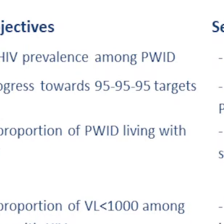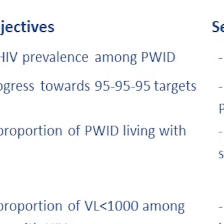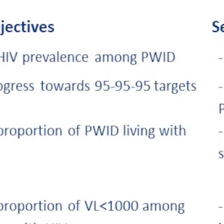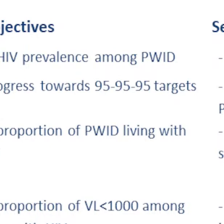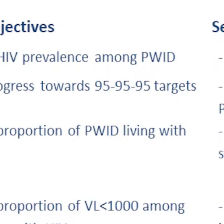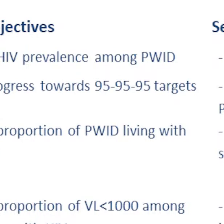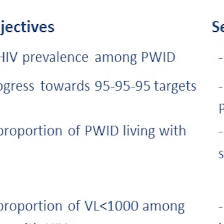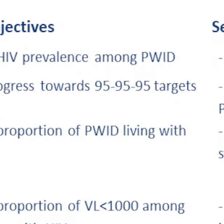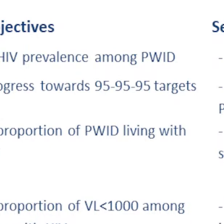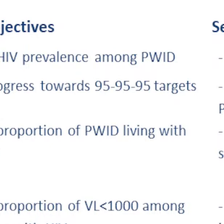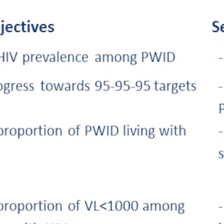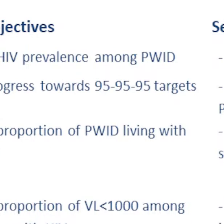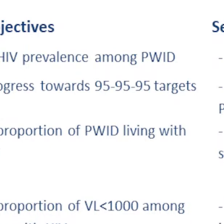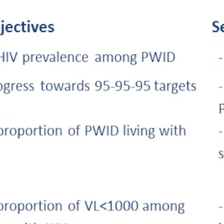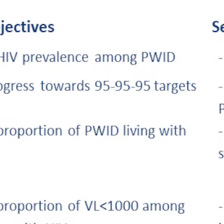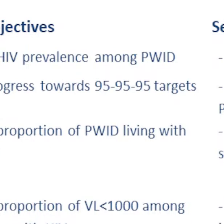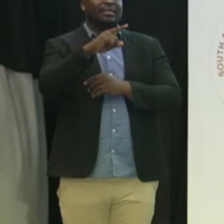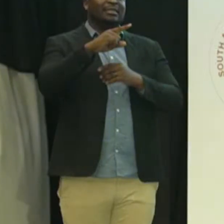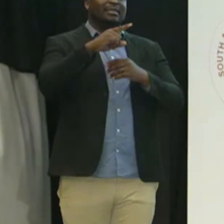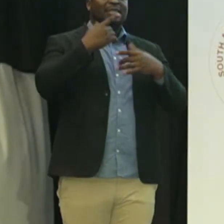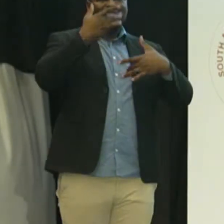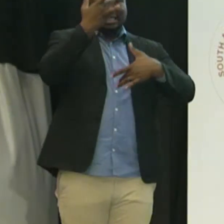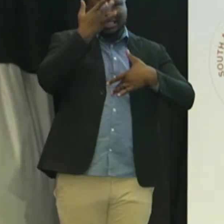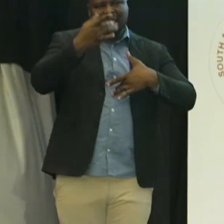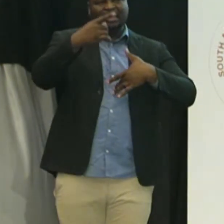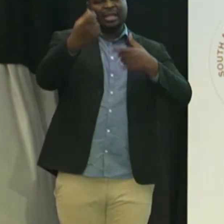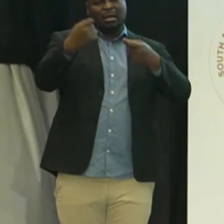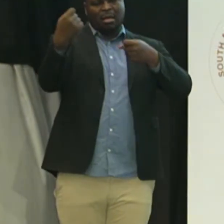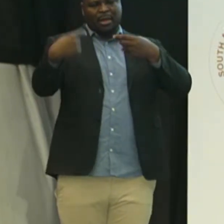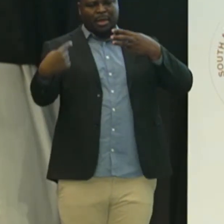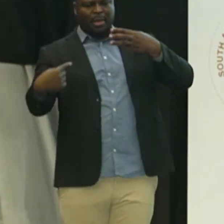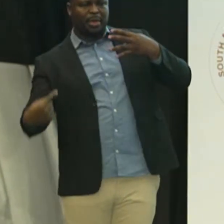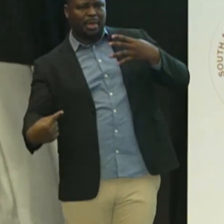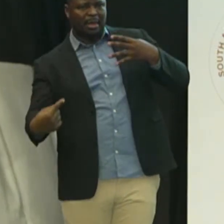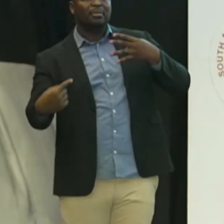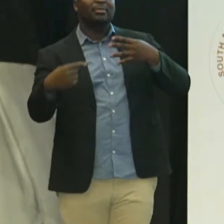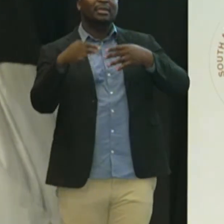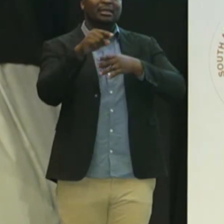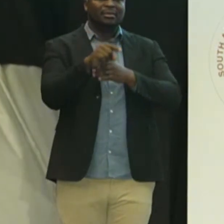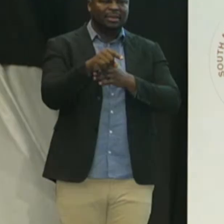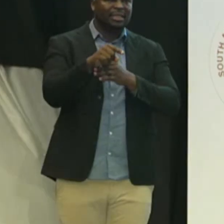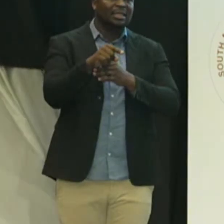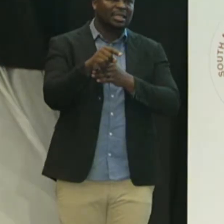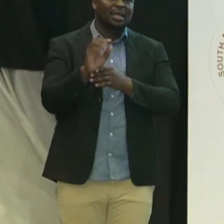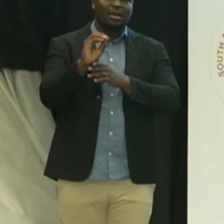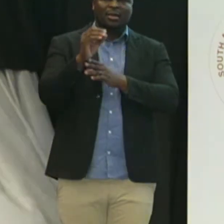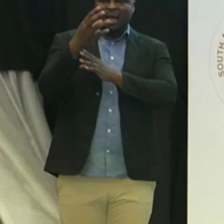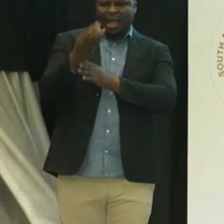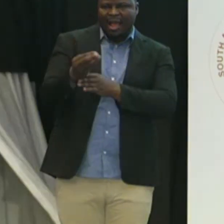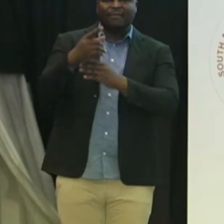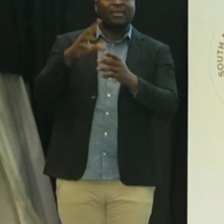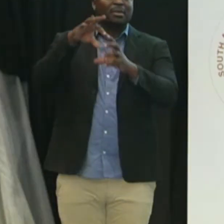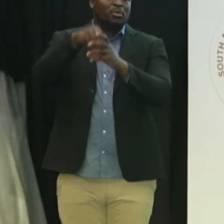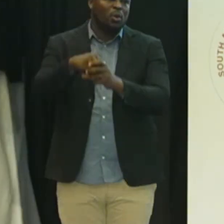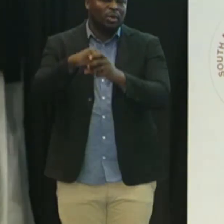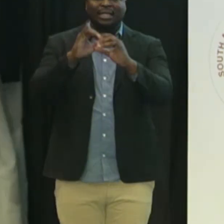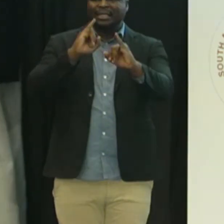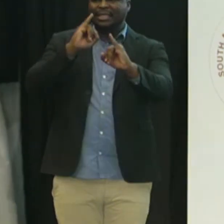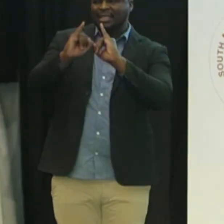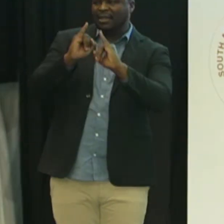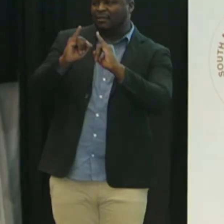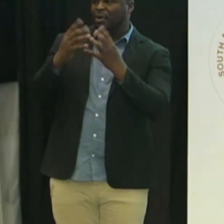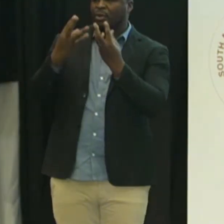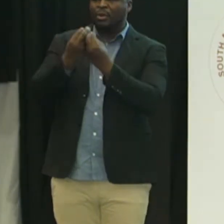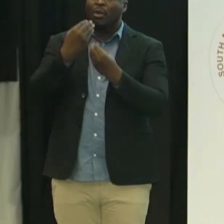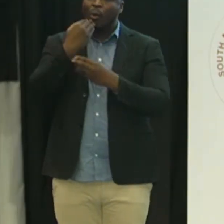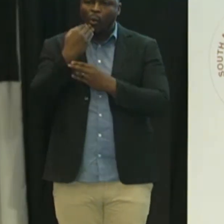tuberculosis, and then the behavioral data included interviews with participants